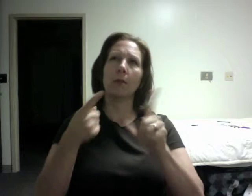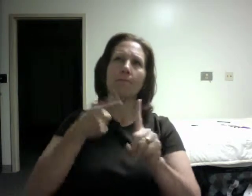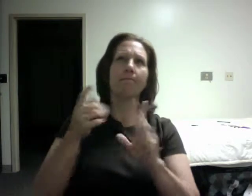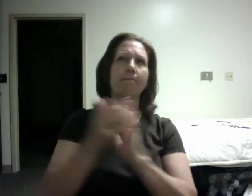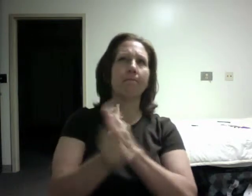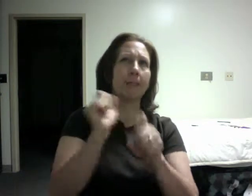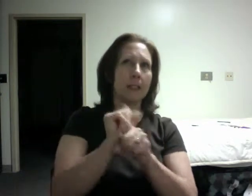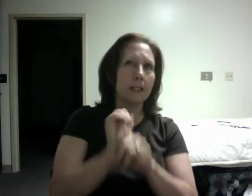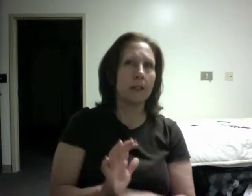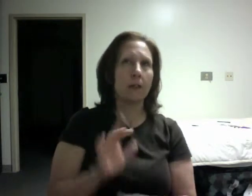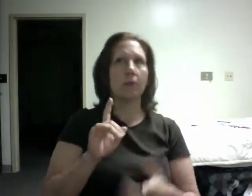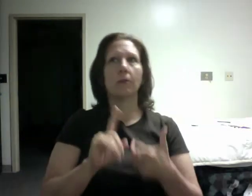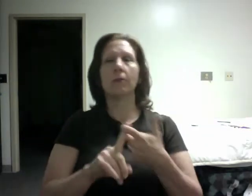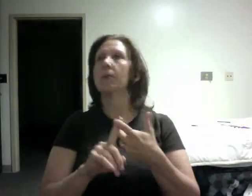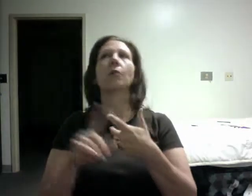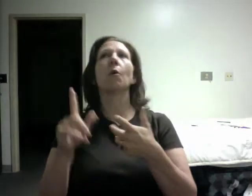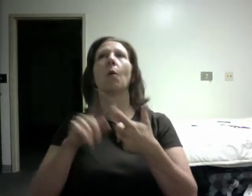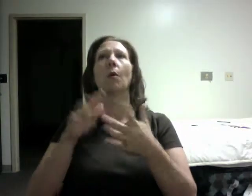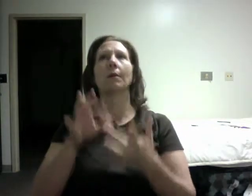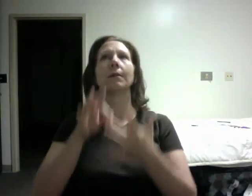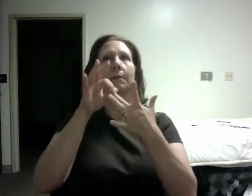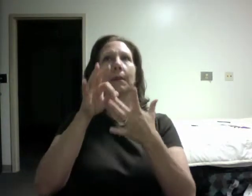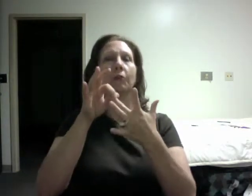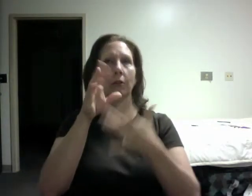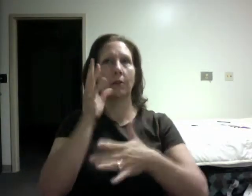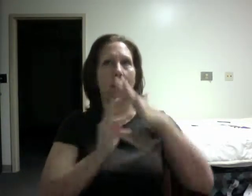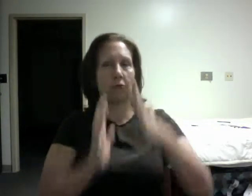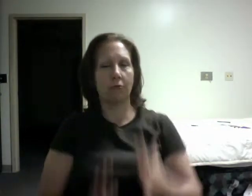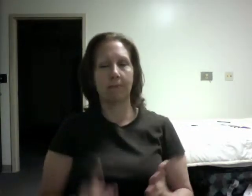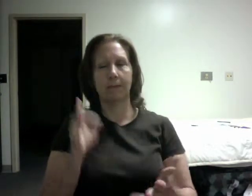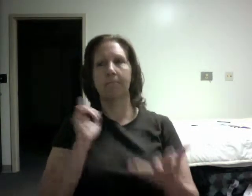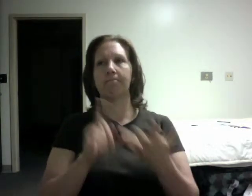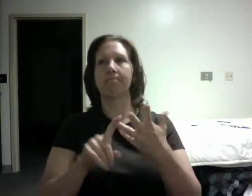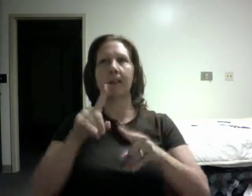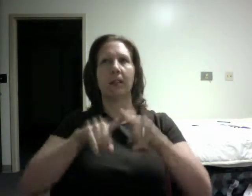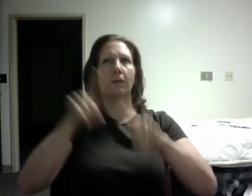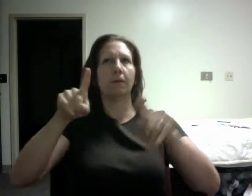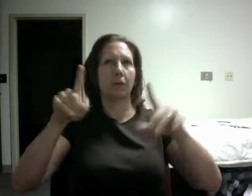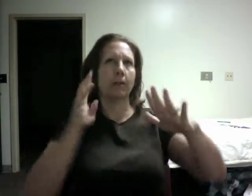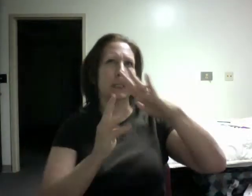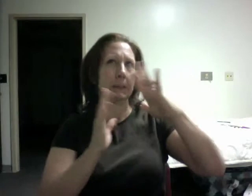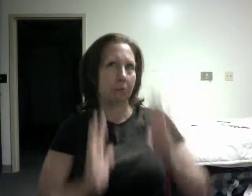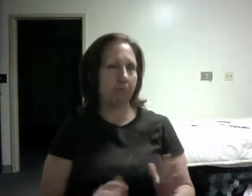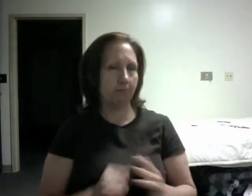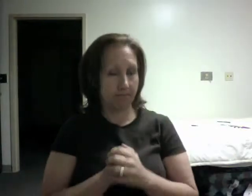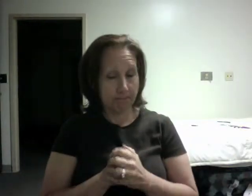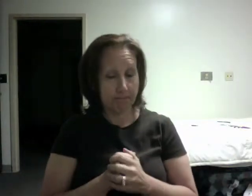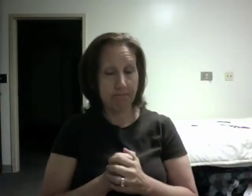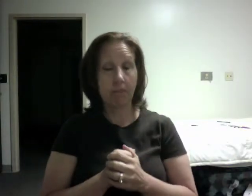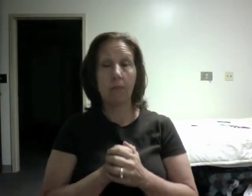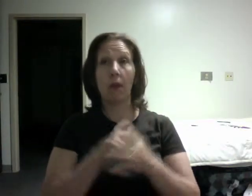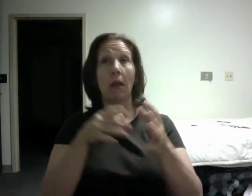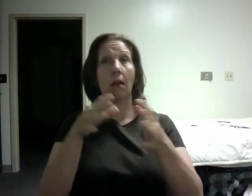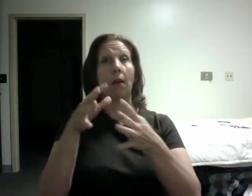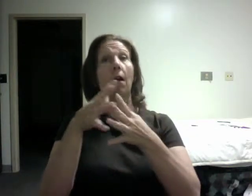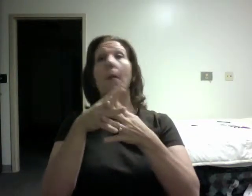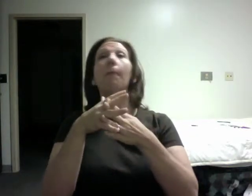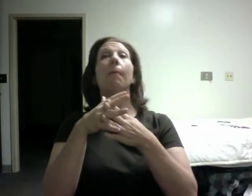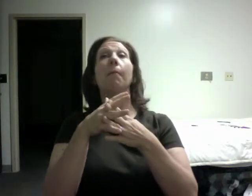special immigrants, and diversity immigrants. There is a detailed explanation on who can become a